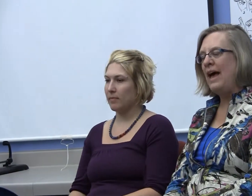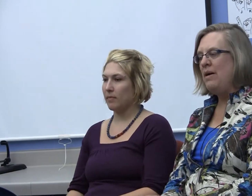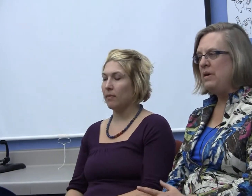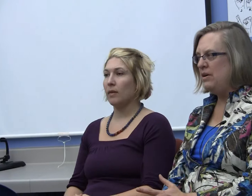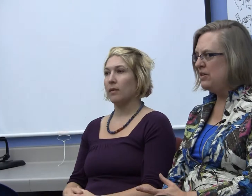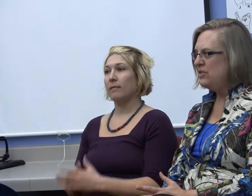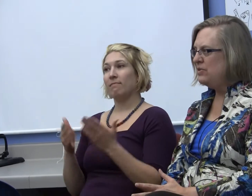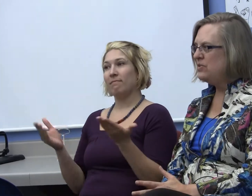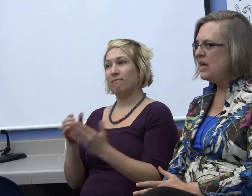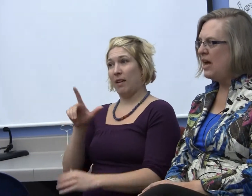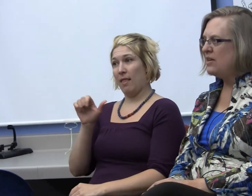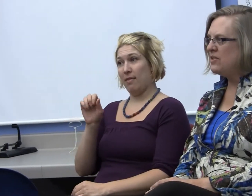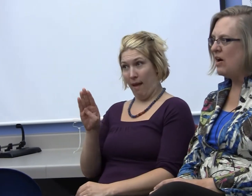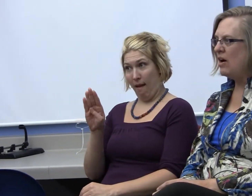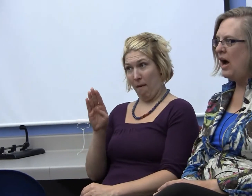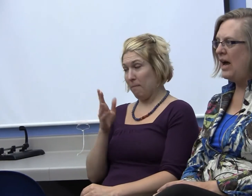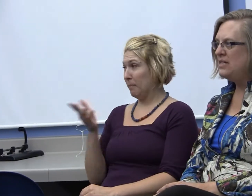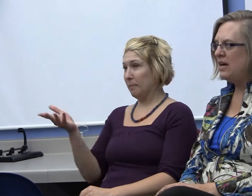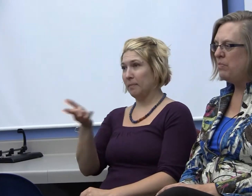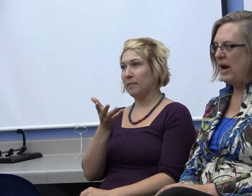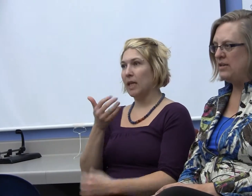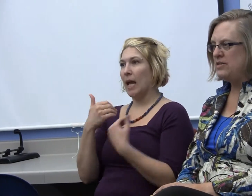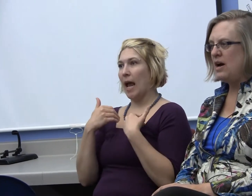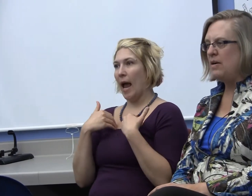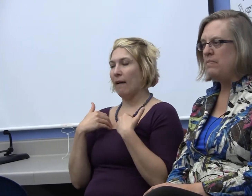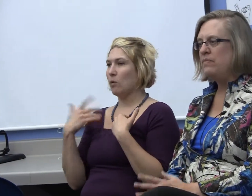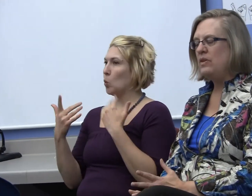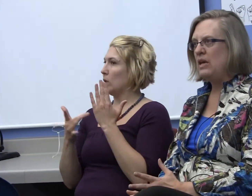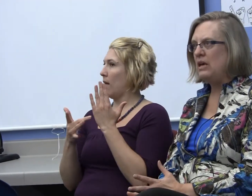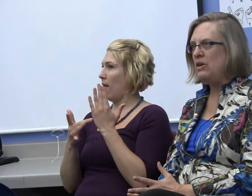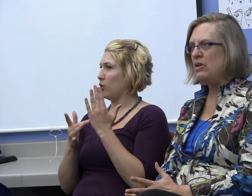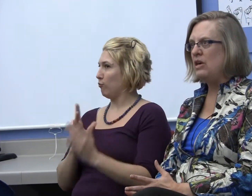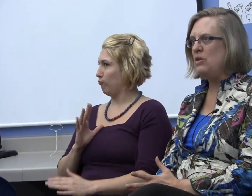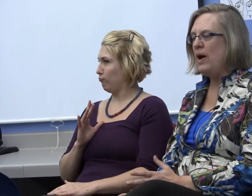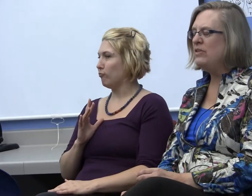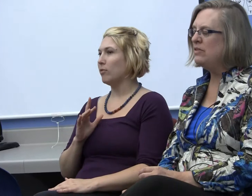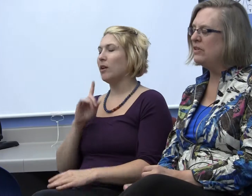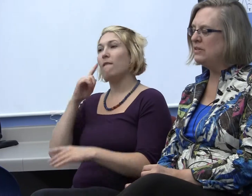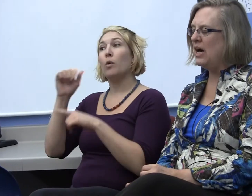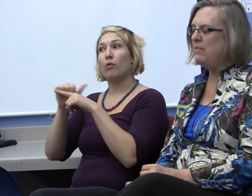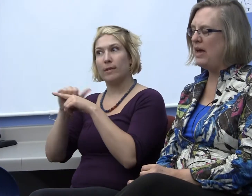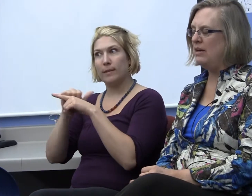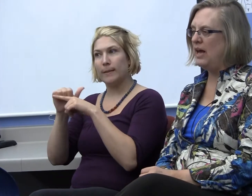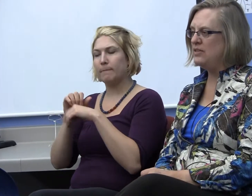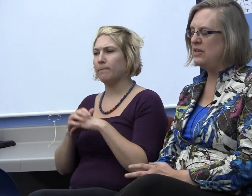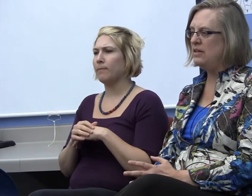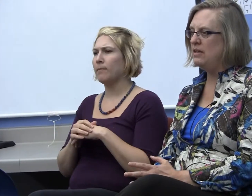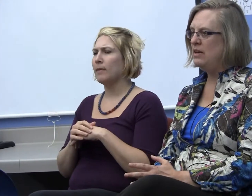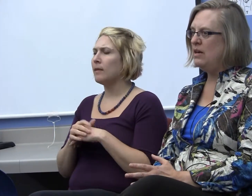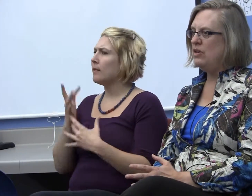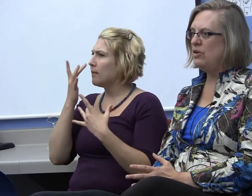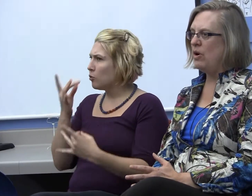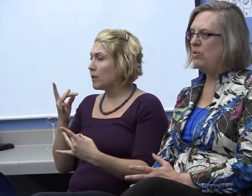The lab here is used as our high-tech practice. You have a difficult time